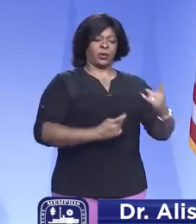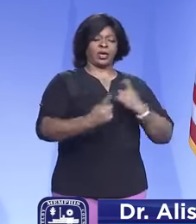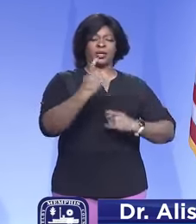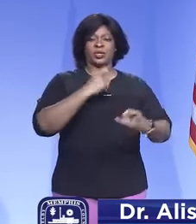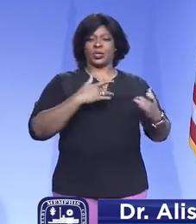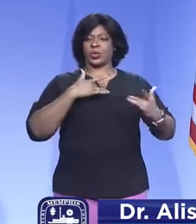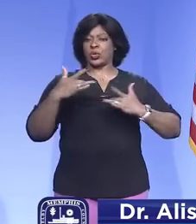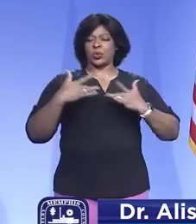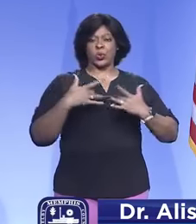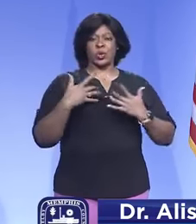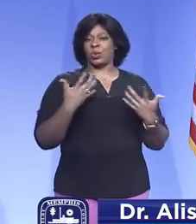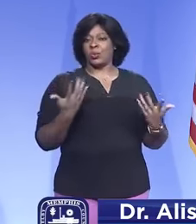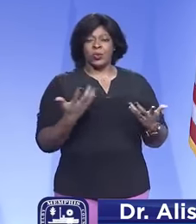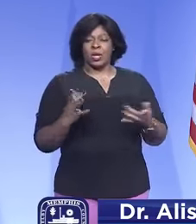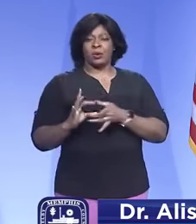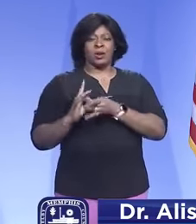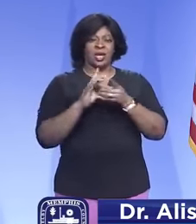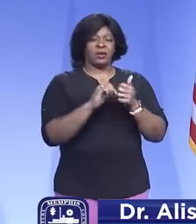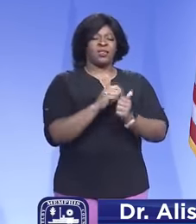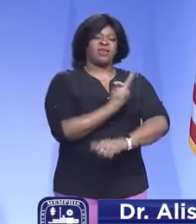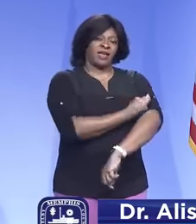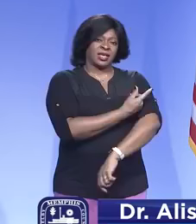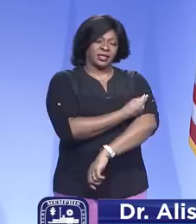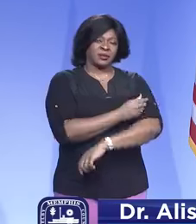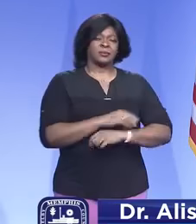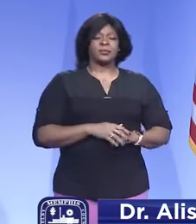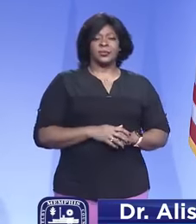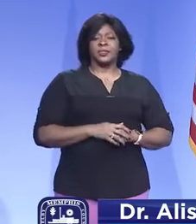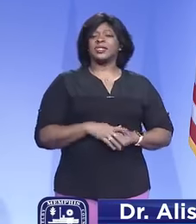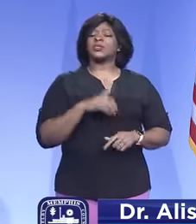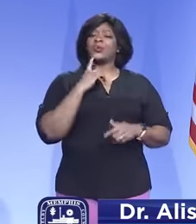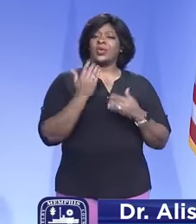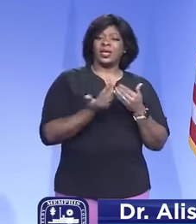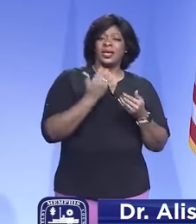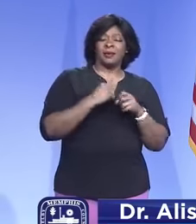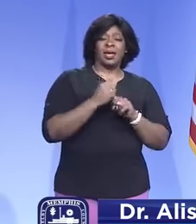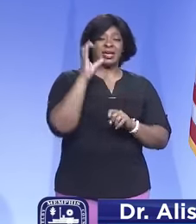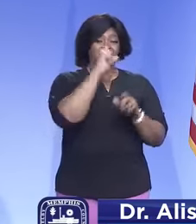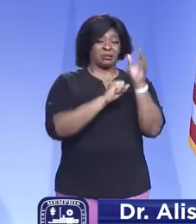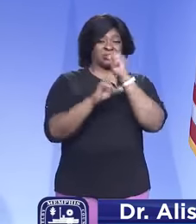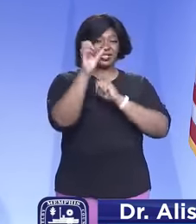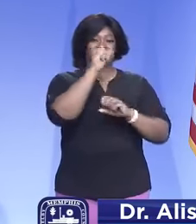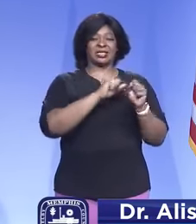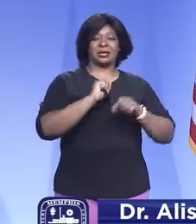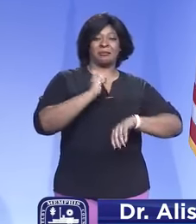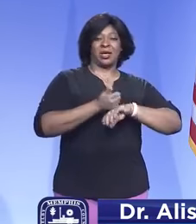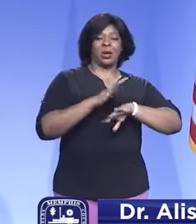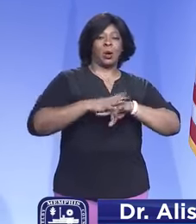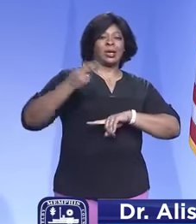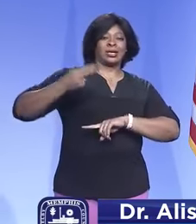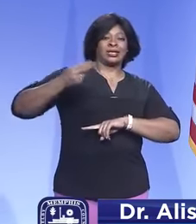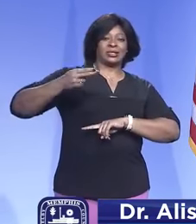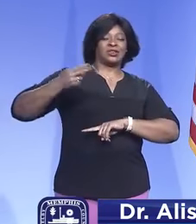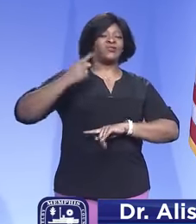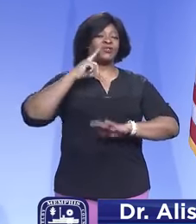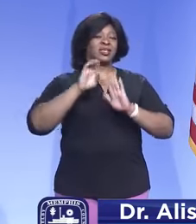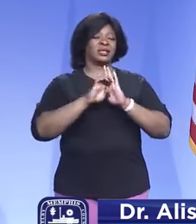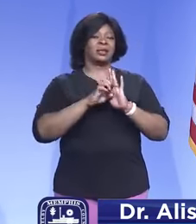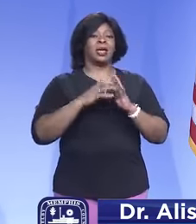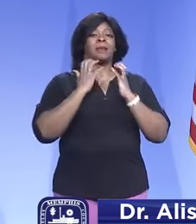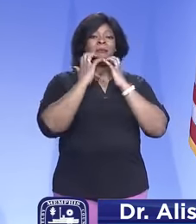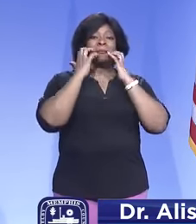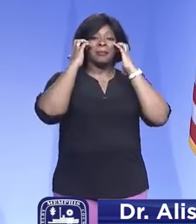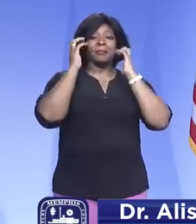and concerns are relative to the vaccine. It's very easy to make assumptions based on history, such as the